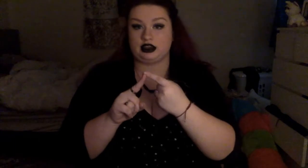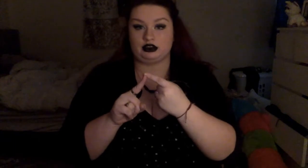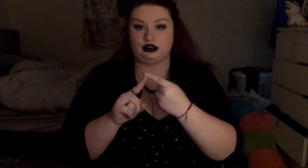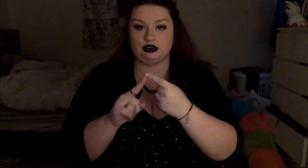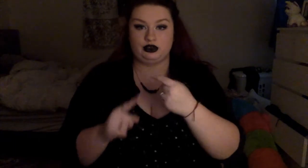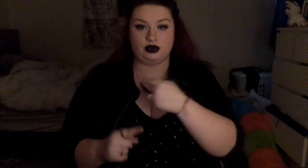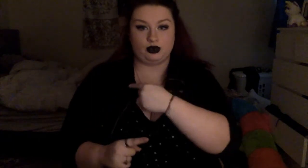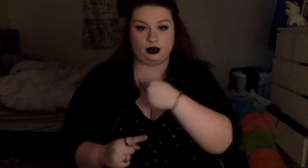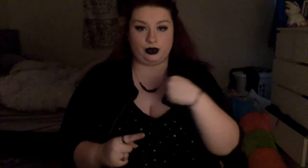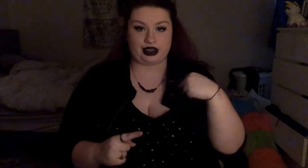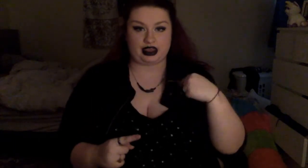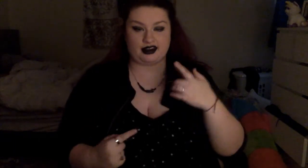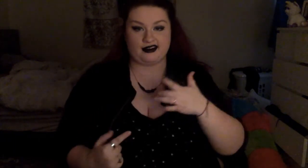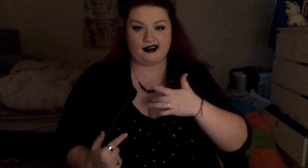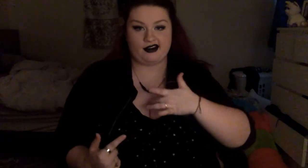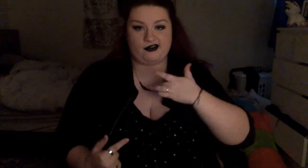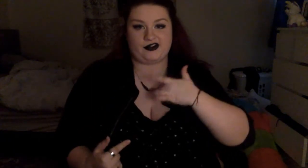until we feel